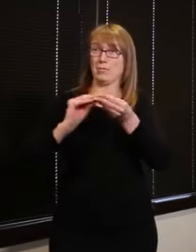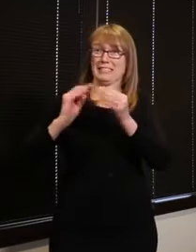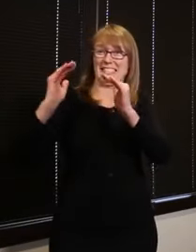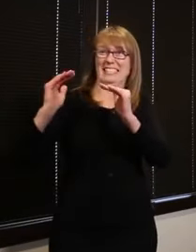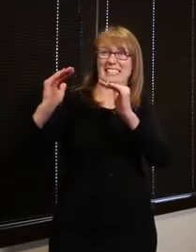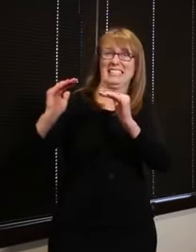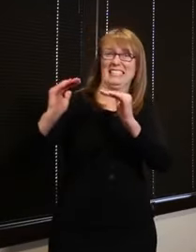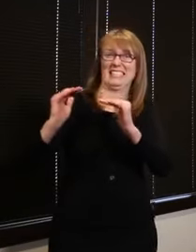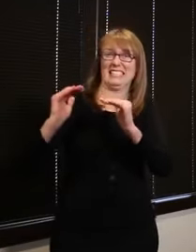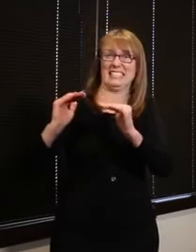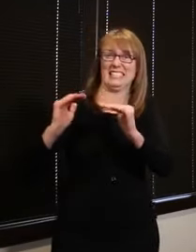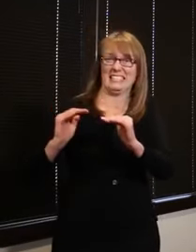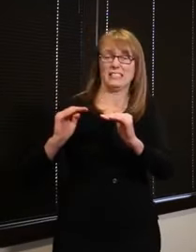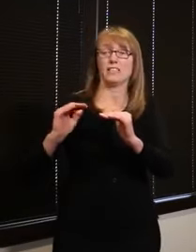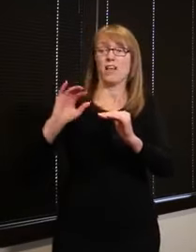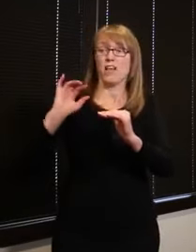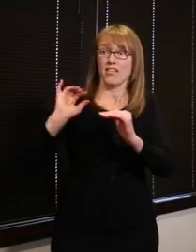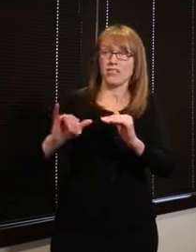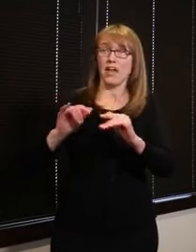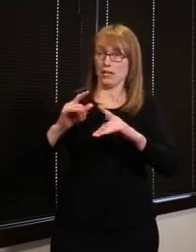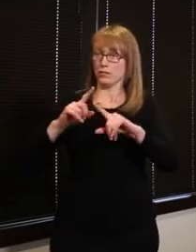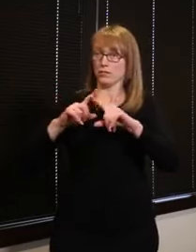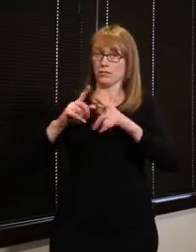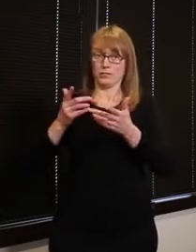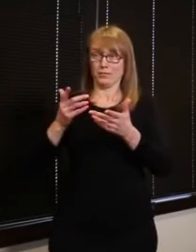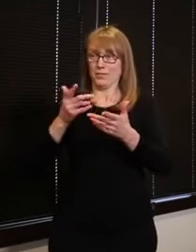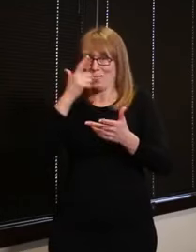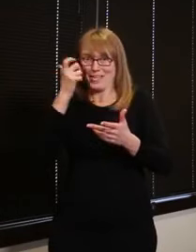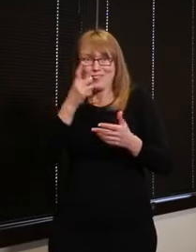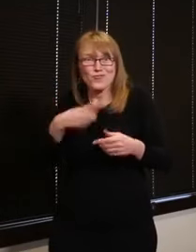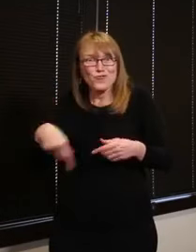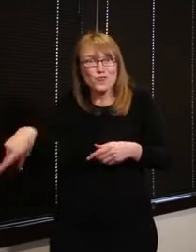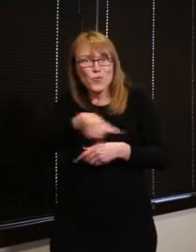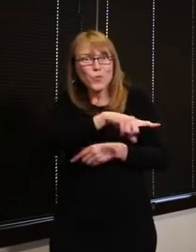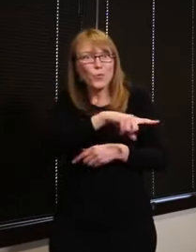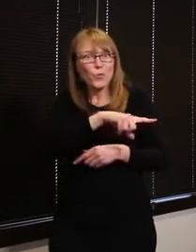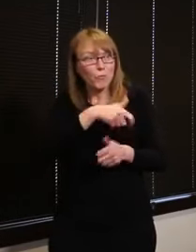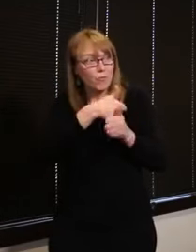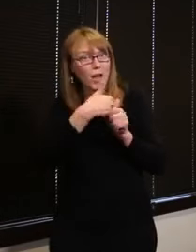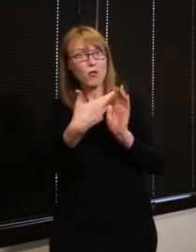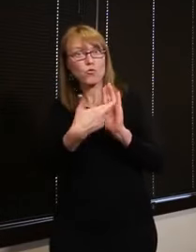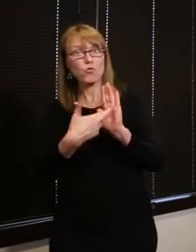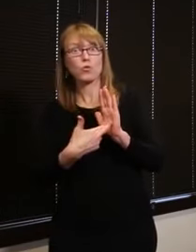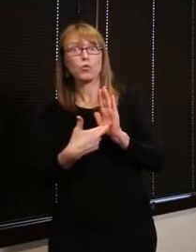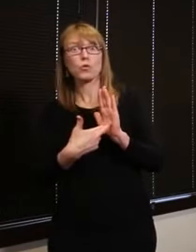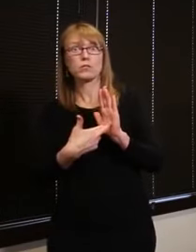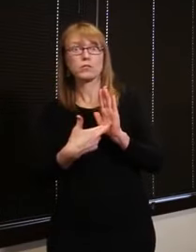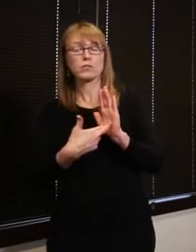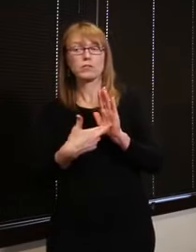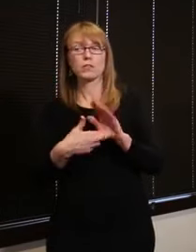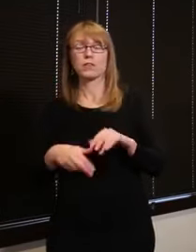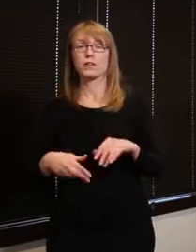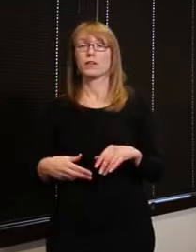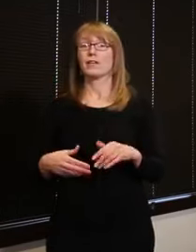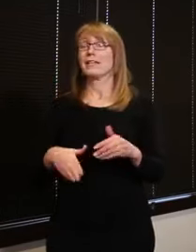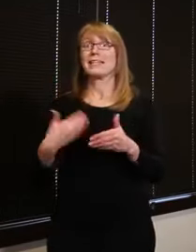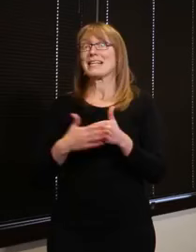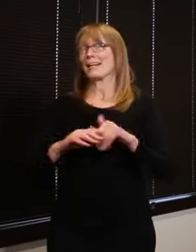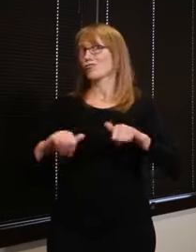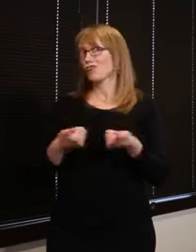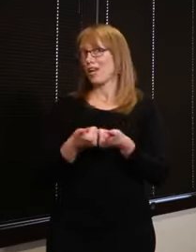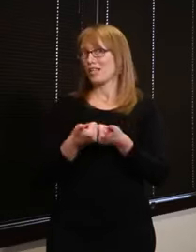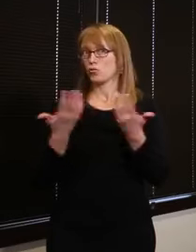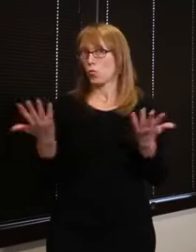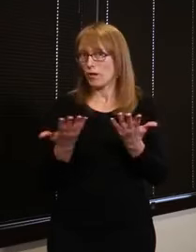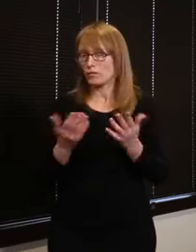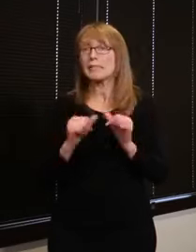been very successful in bringing that rate down. Now the challenge is we need to continue it and then develop a really